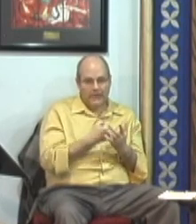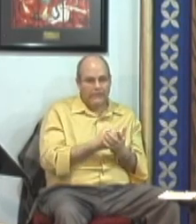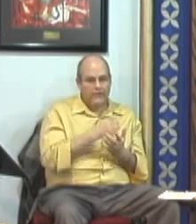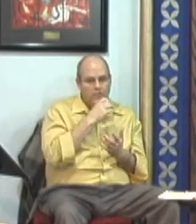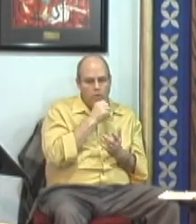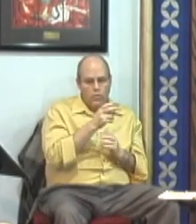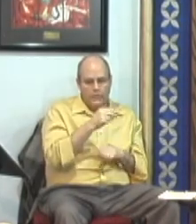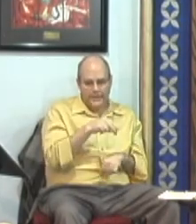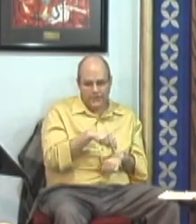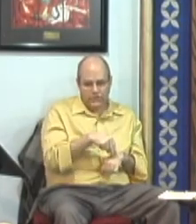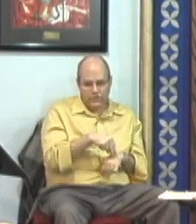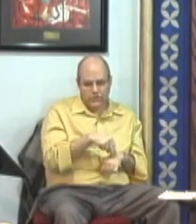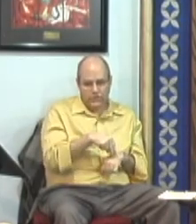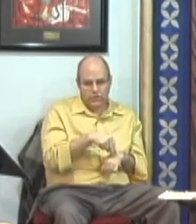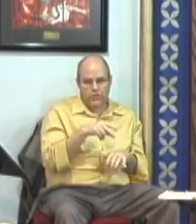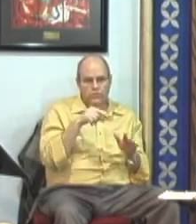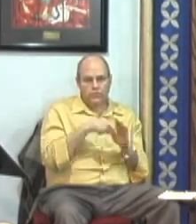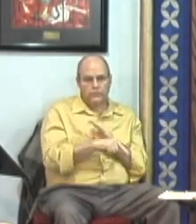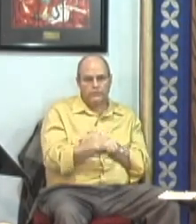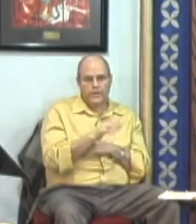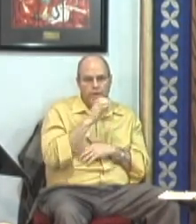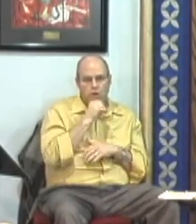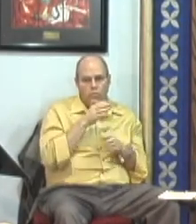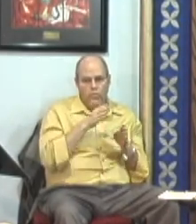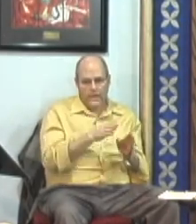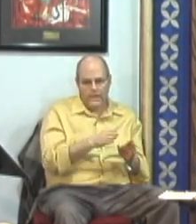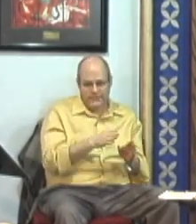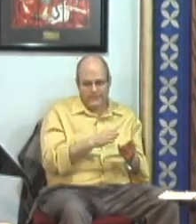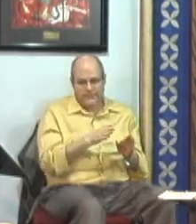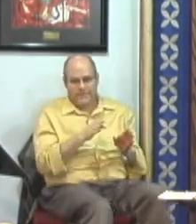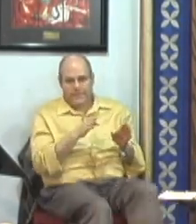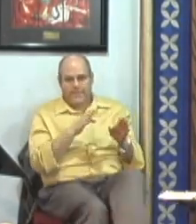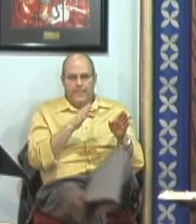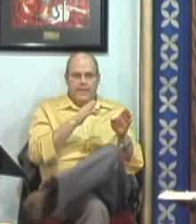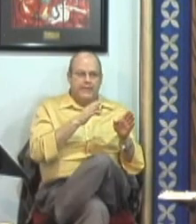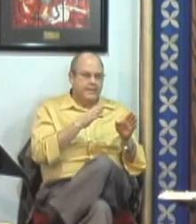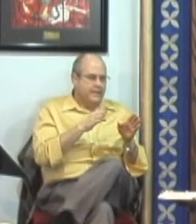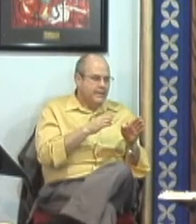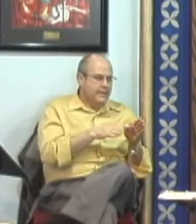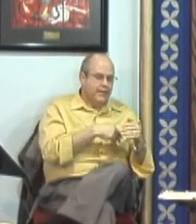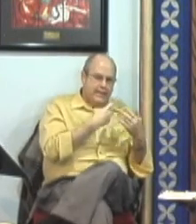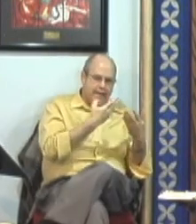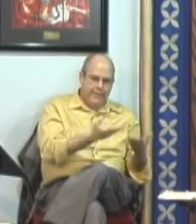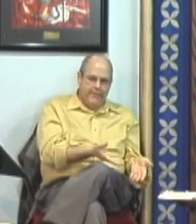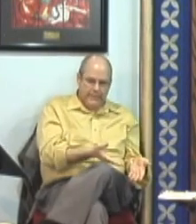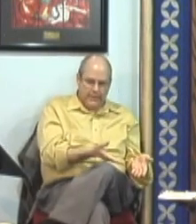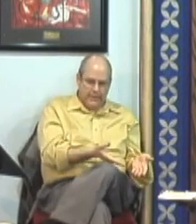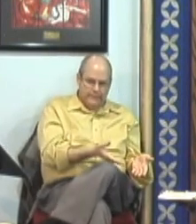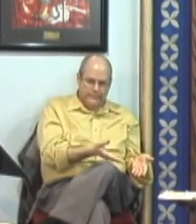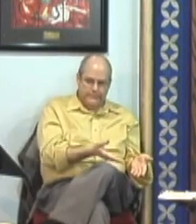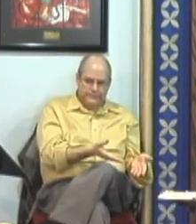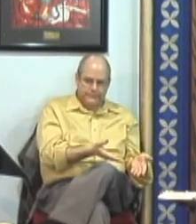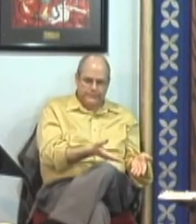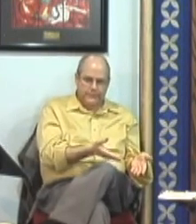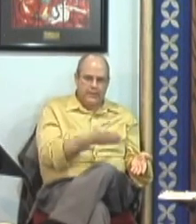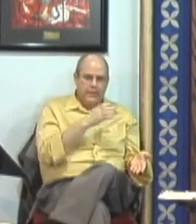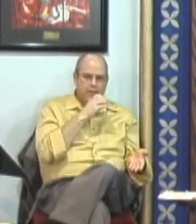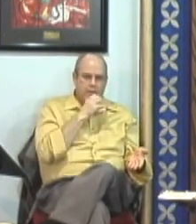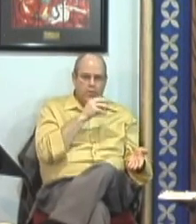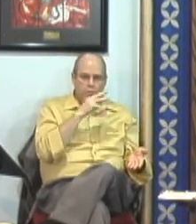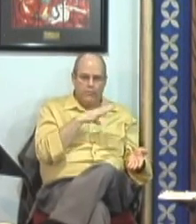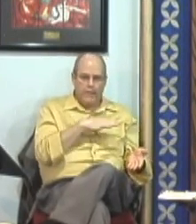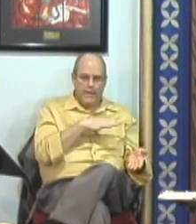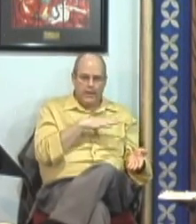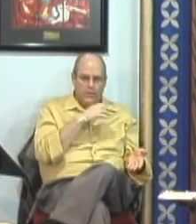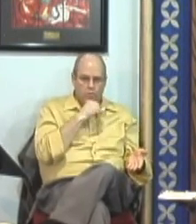our old nature, crucifying our old ways, laying them down, our old man, our